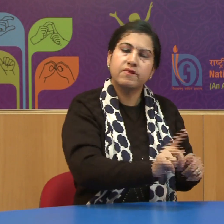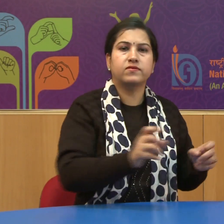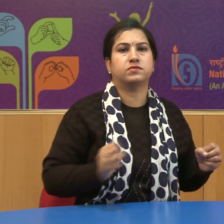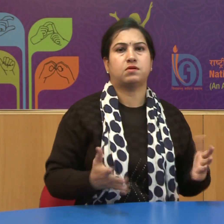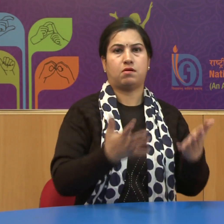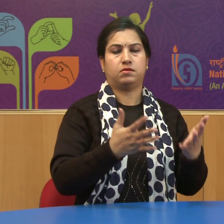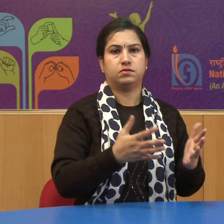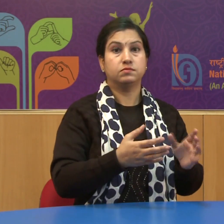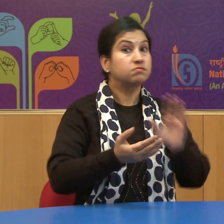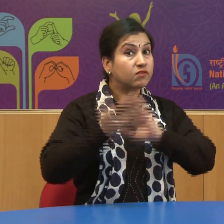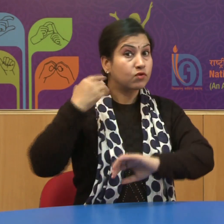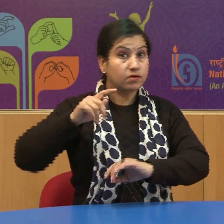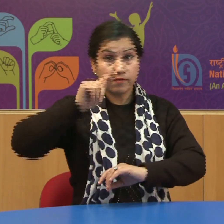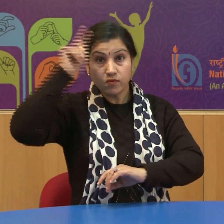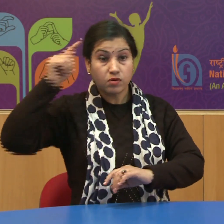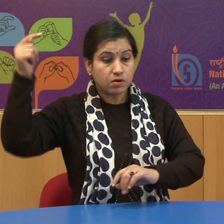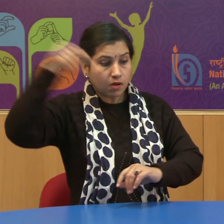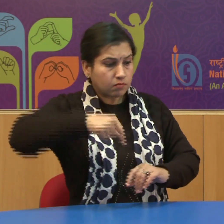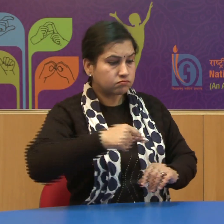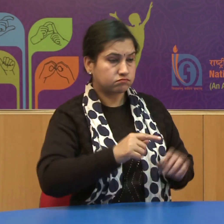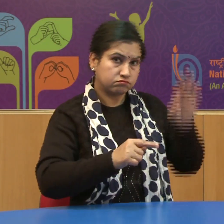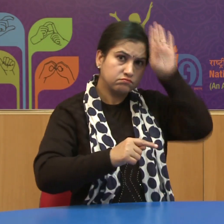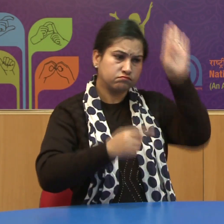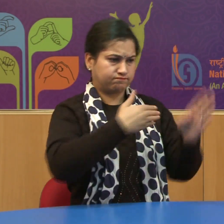been removed by the British